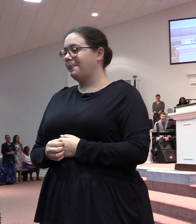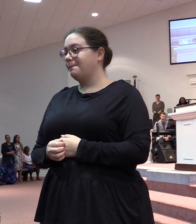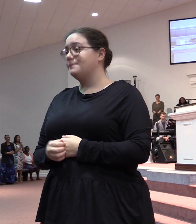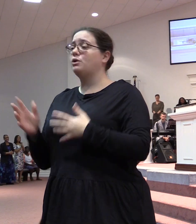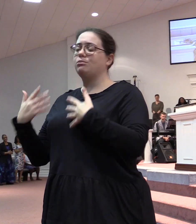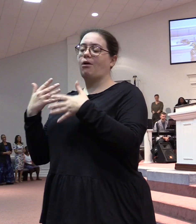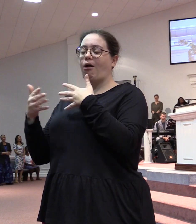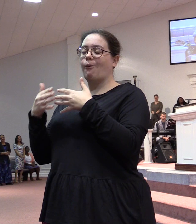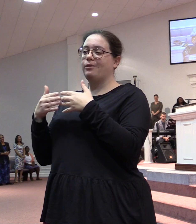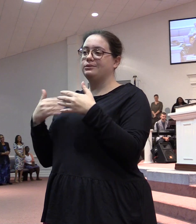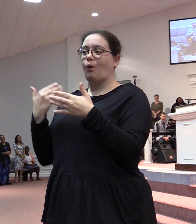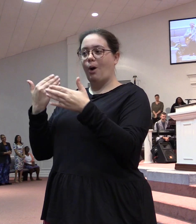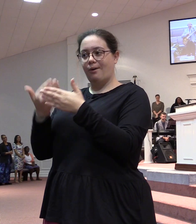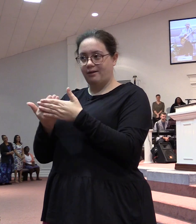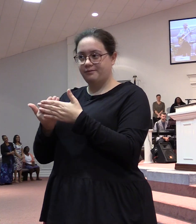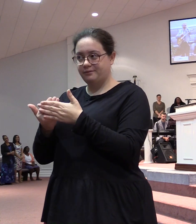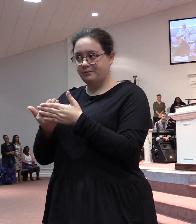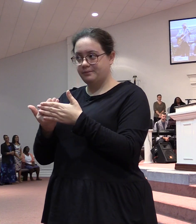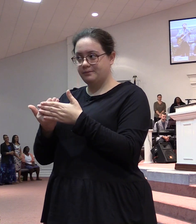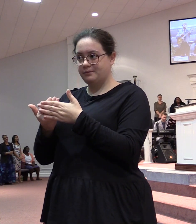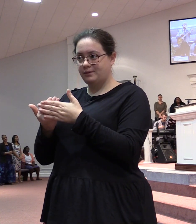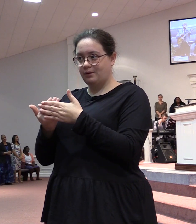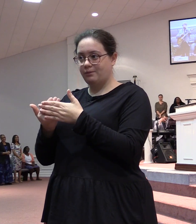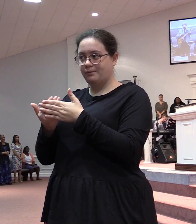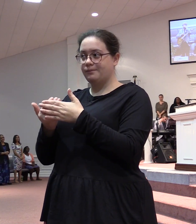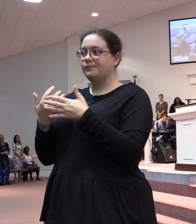Here we are today. The price has been paid.